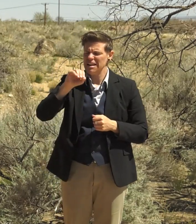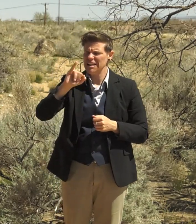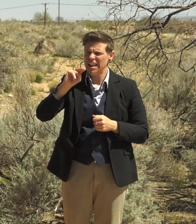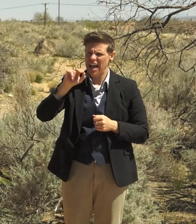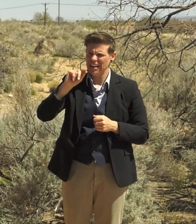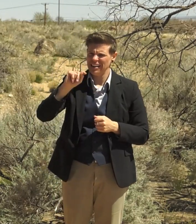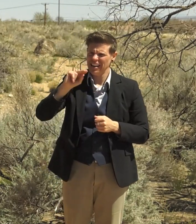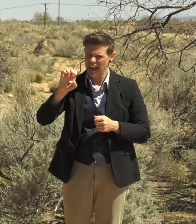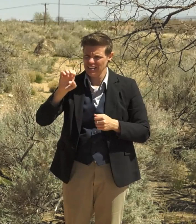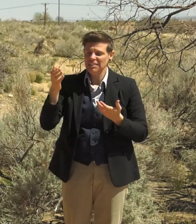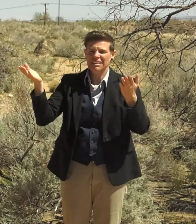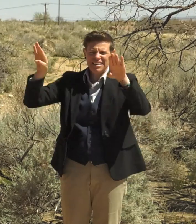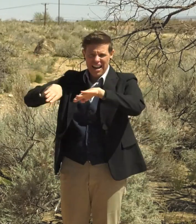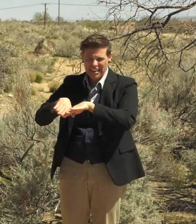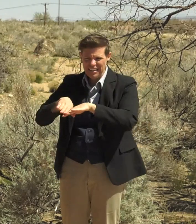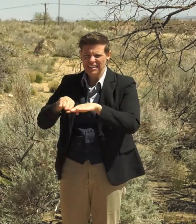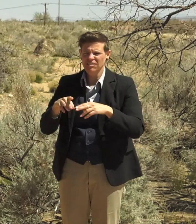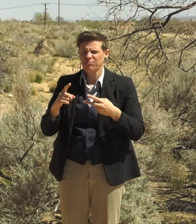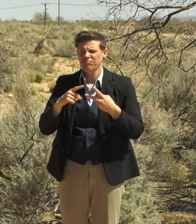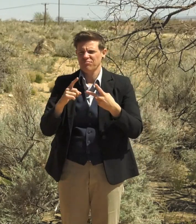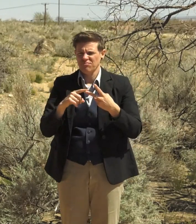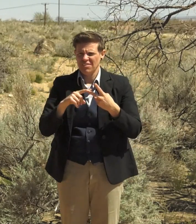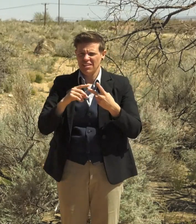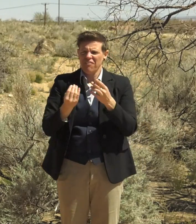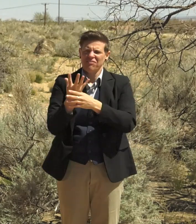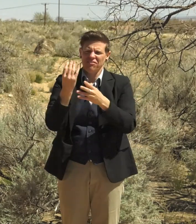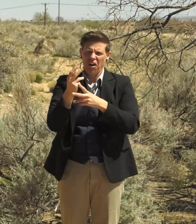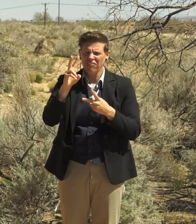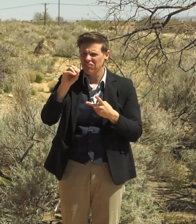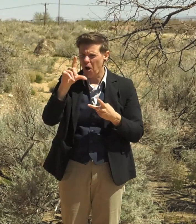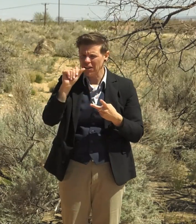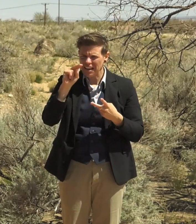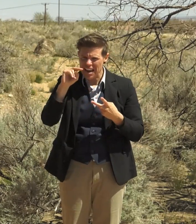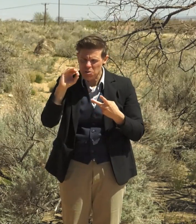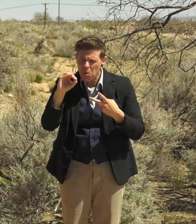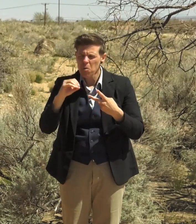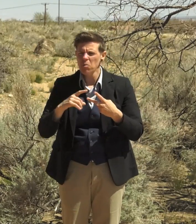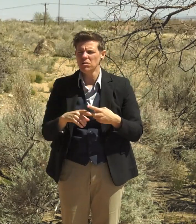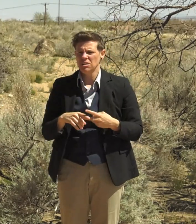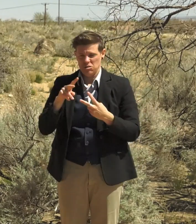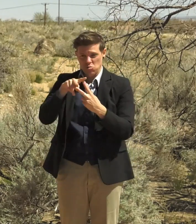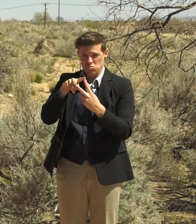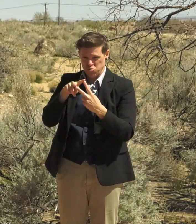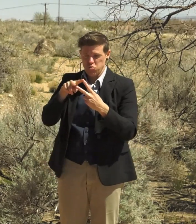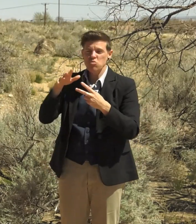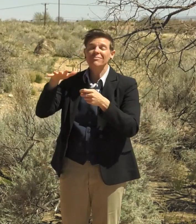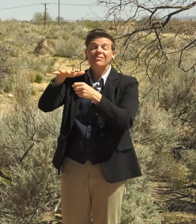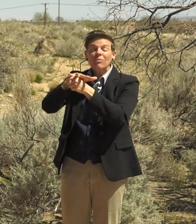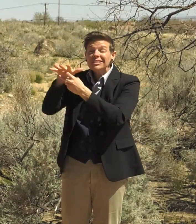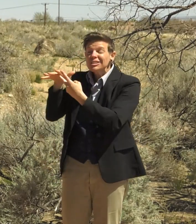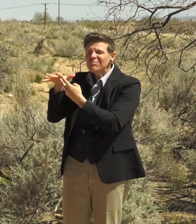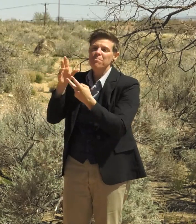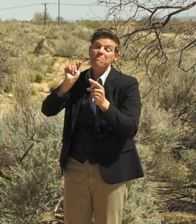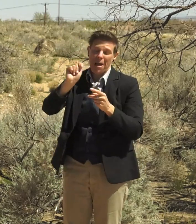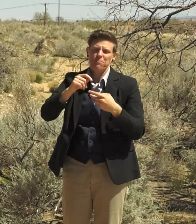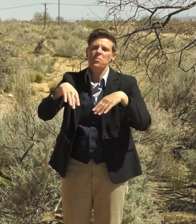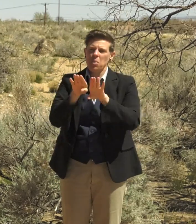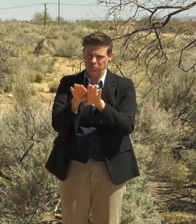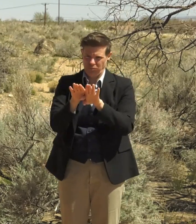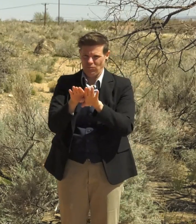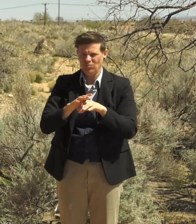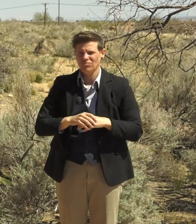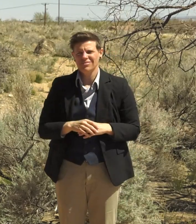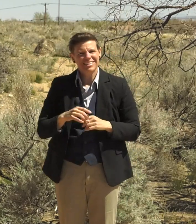been closed because we could not guarantee public health and safety. We could not clean them enough to meet the CDC guidance. So we